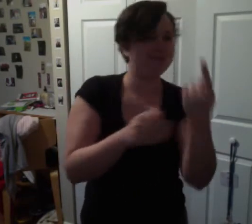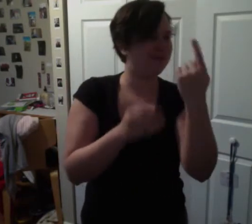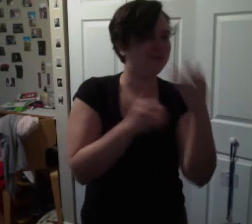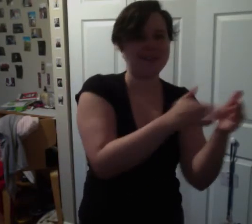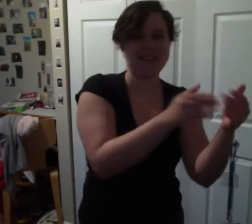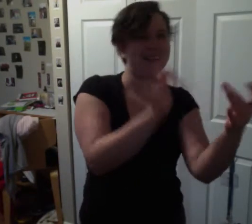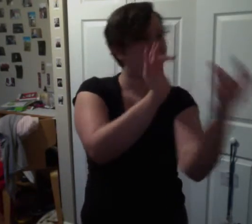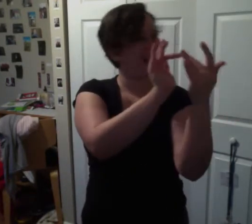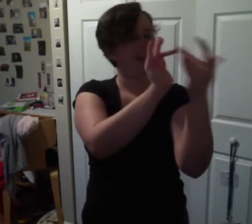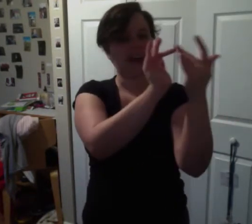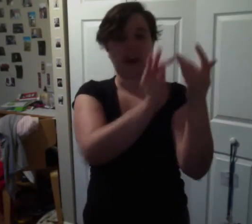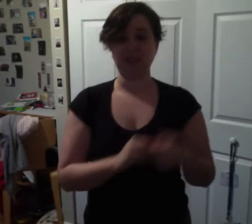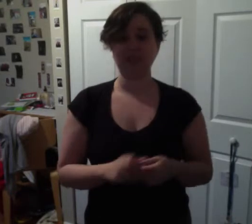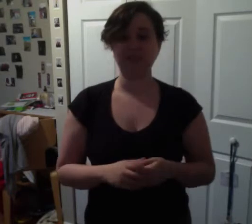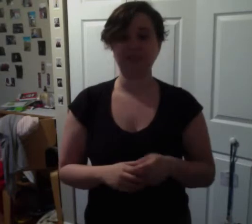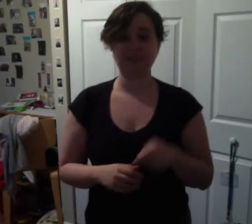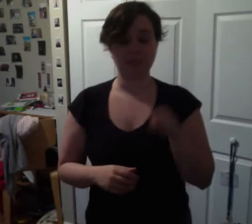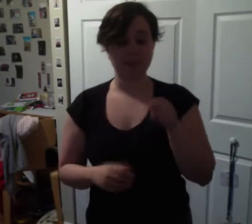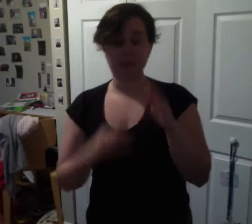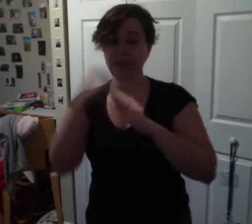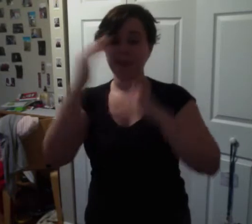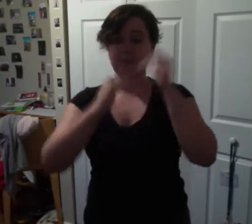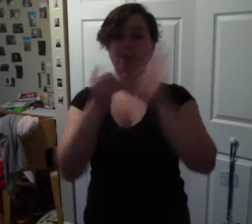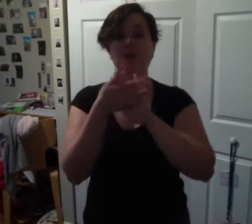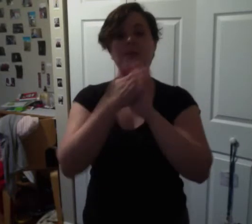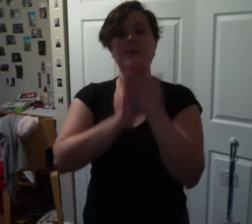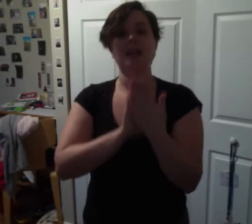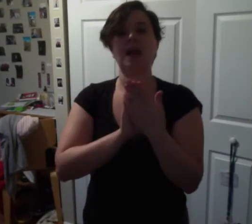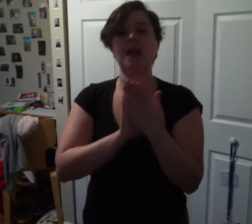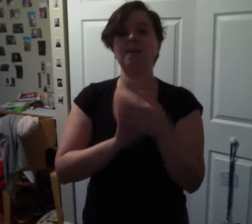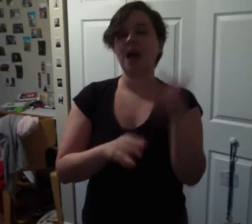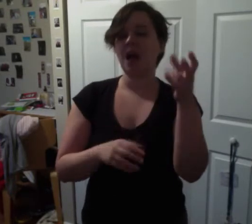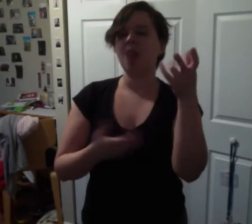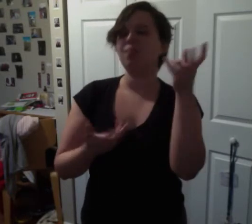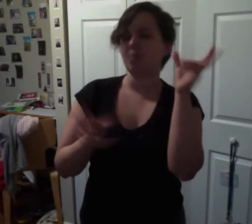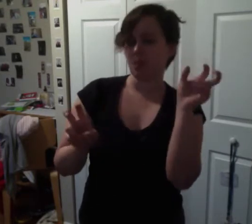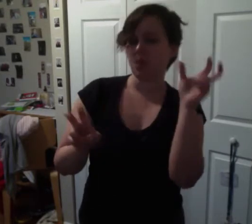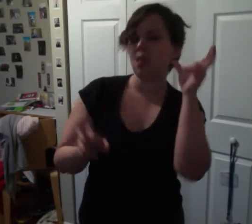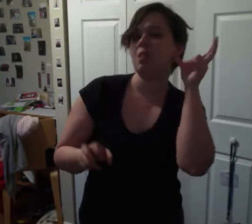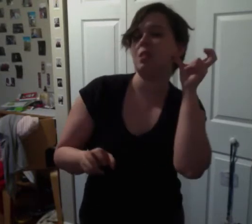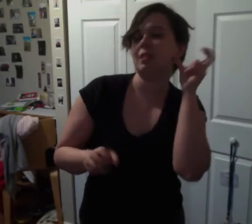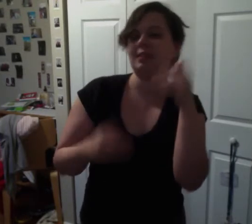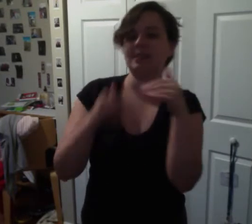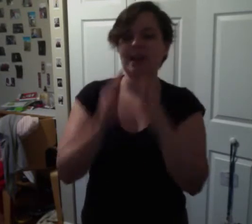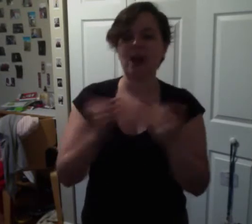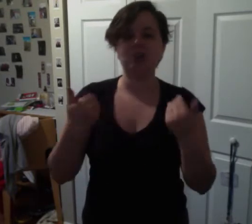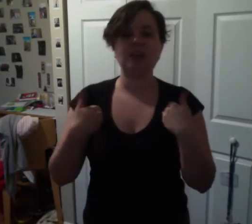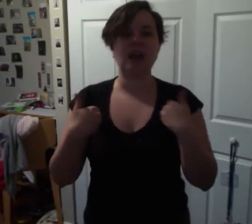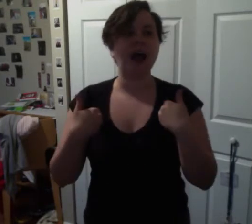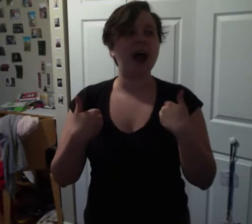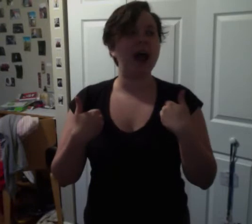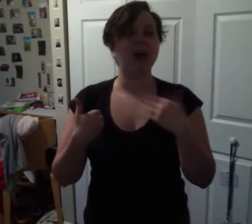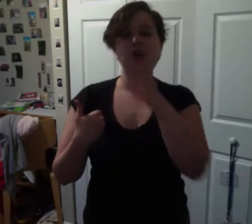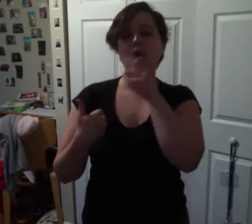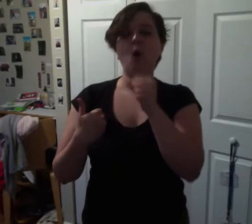the listening house. And it has a collection of discarded books from the Johnson Publishing Corporation and